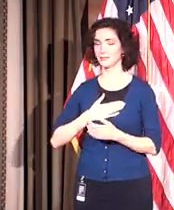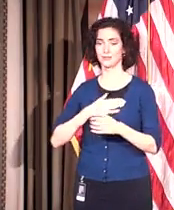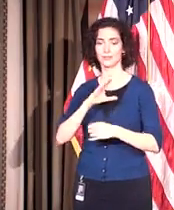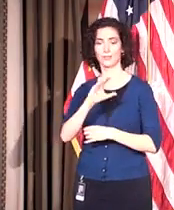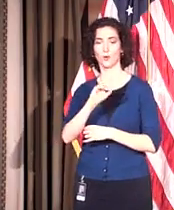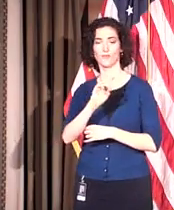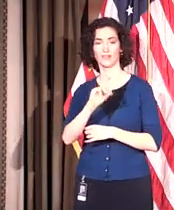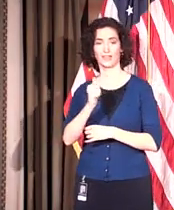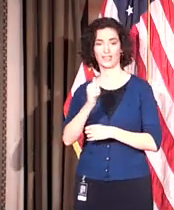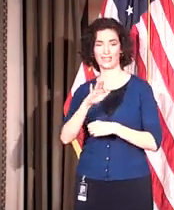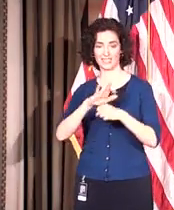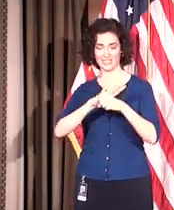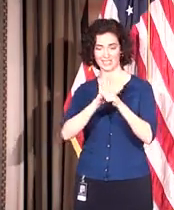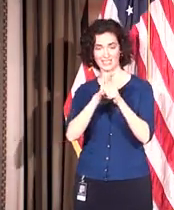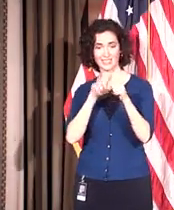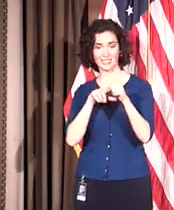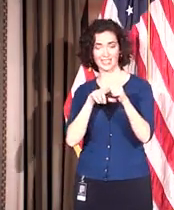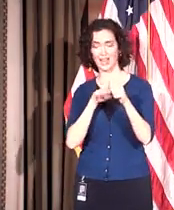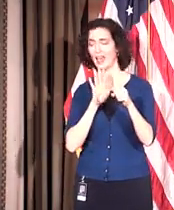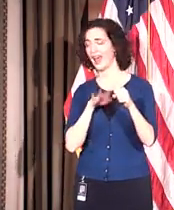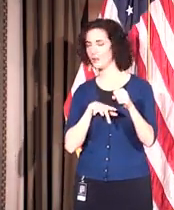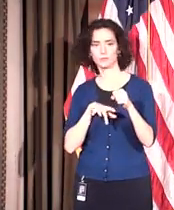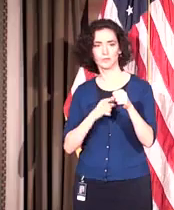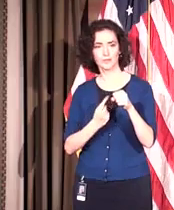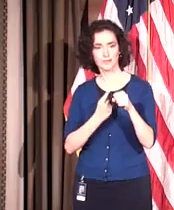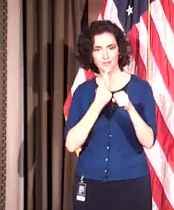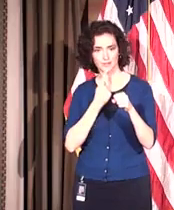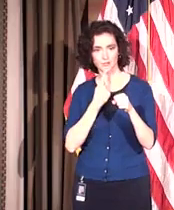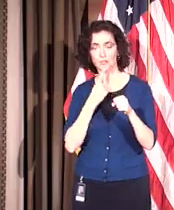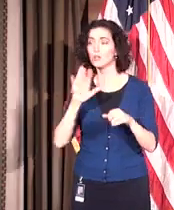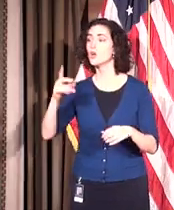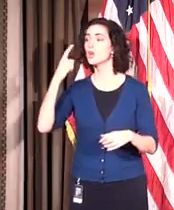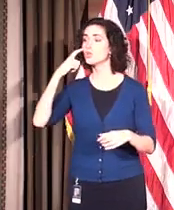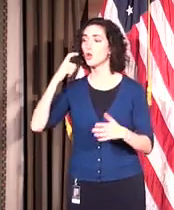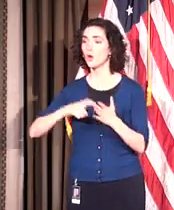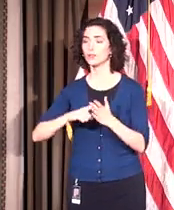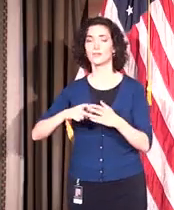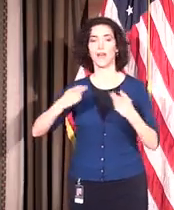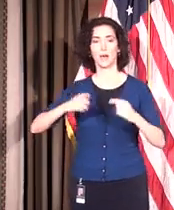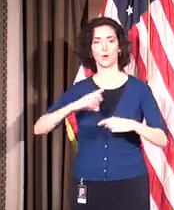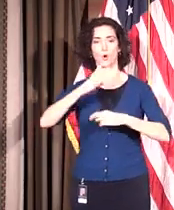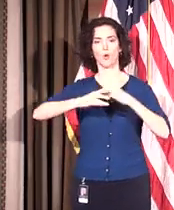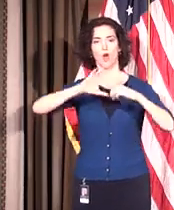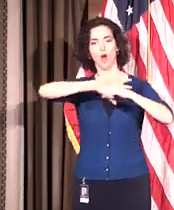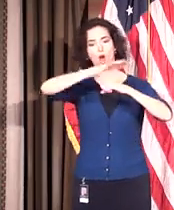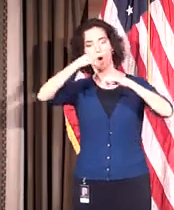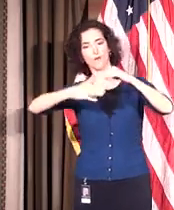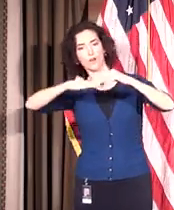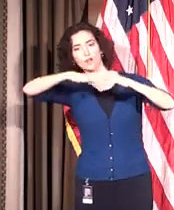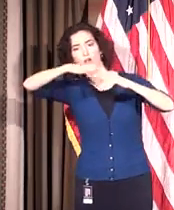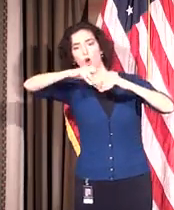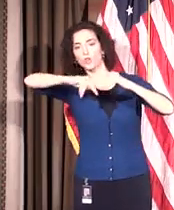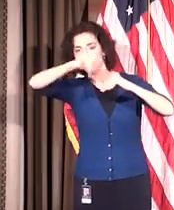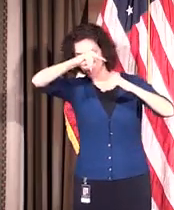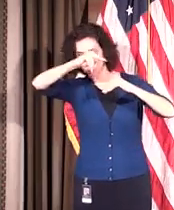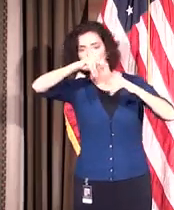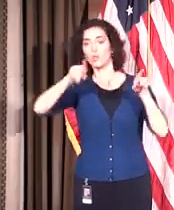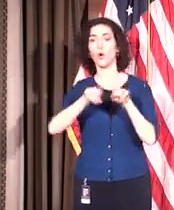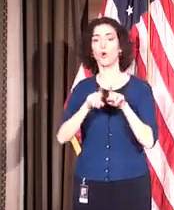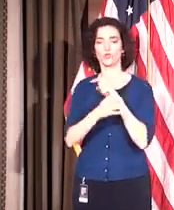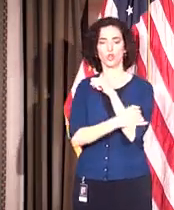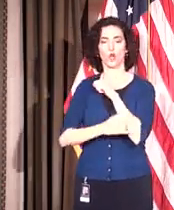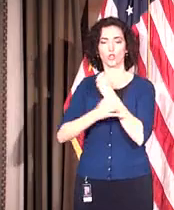COVID-19. And just look at what's happening across the northern hemisphere and around the country. And we